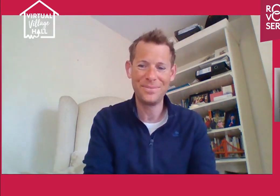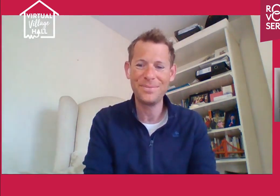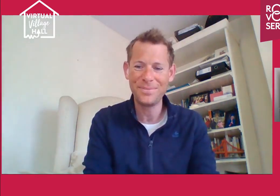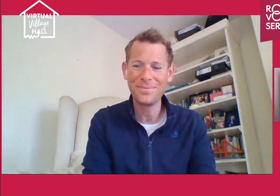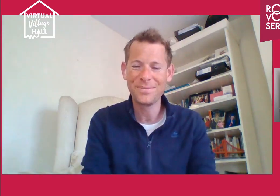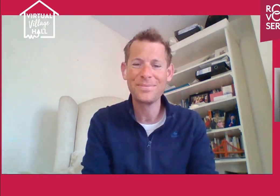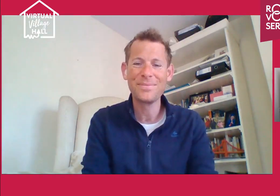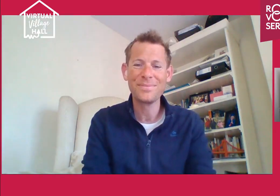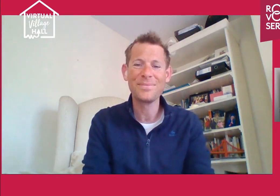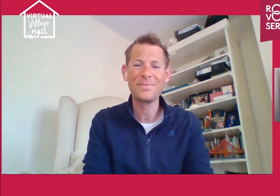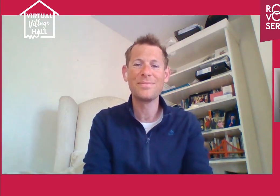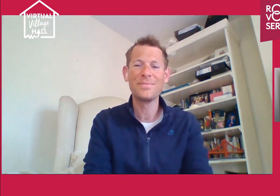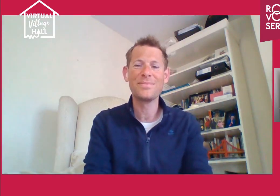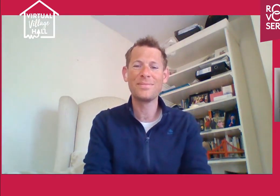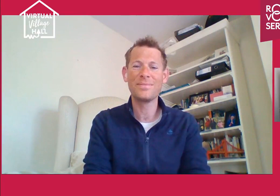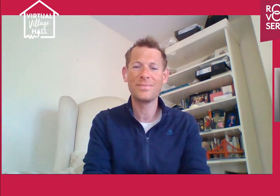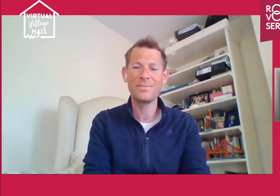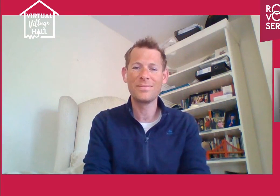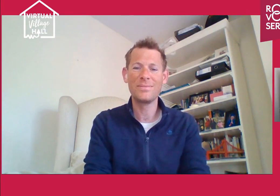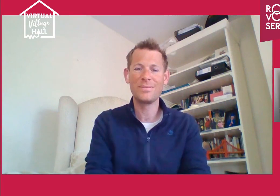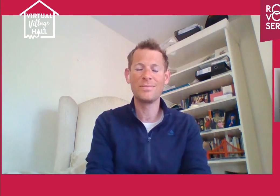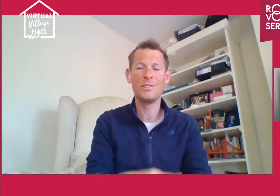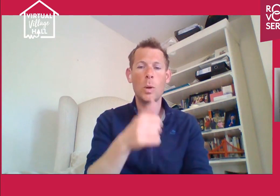Oh, thanks all so much for commenting.